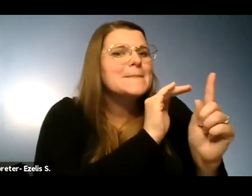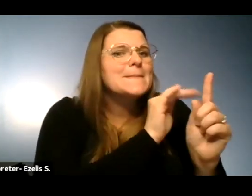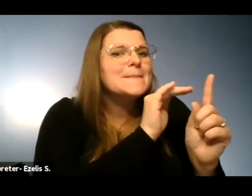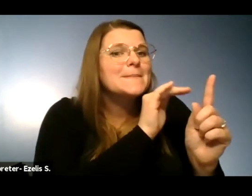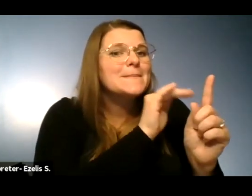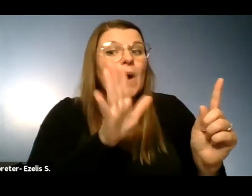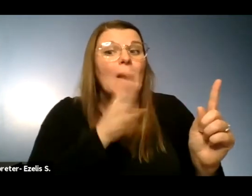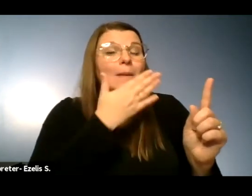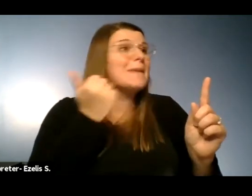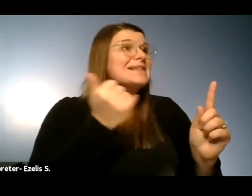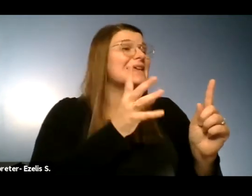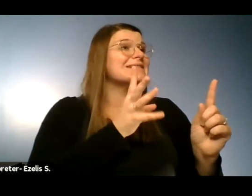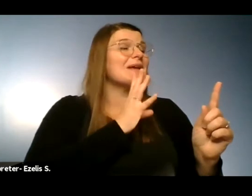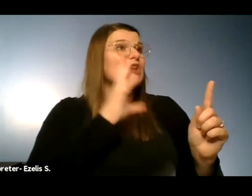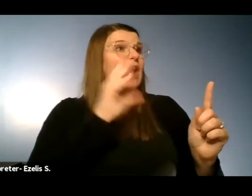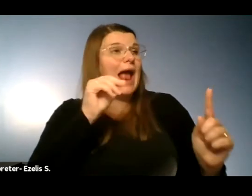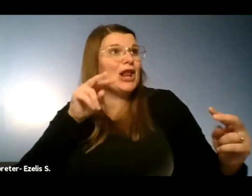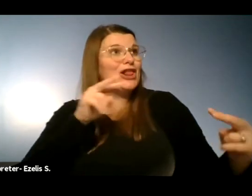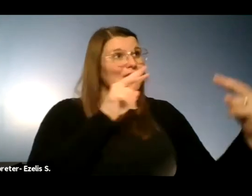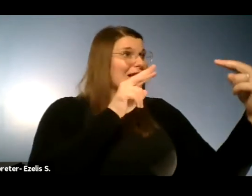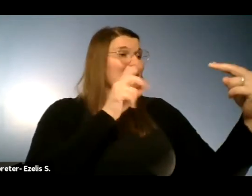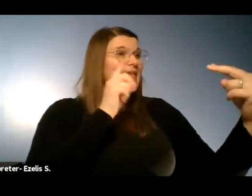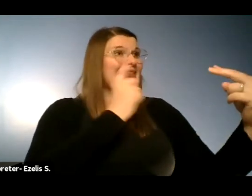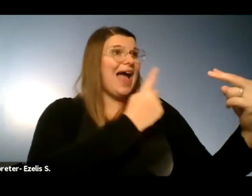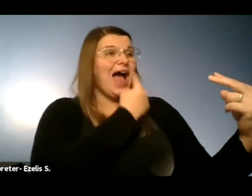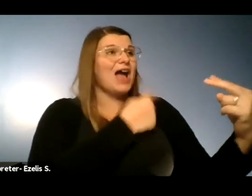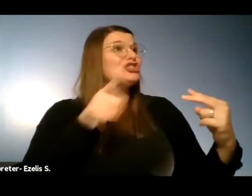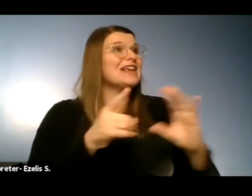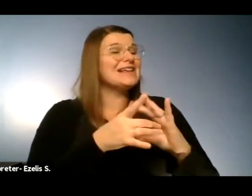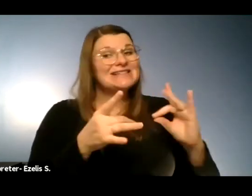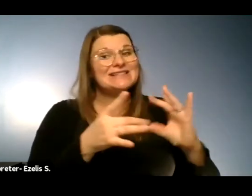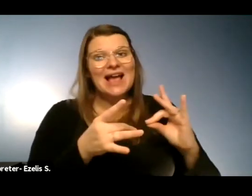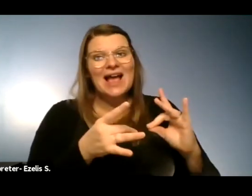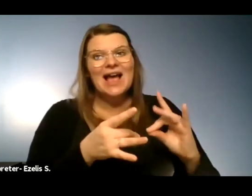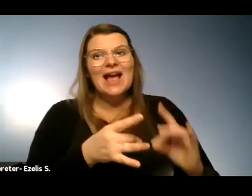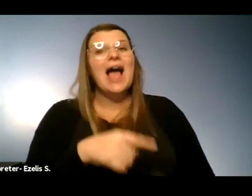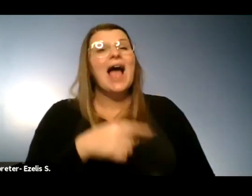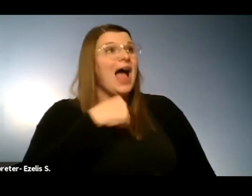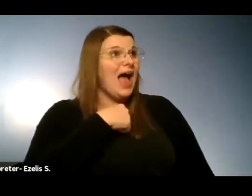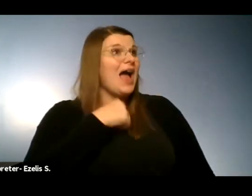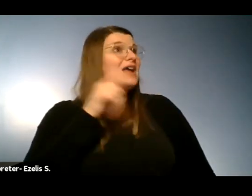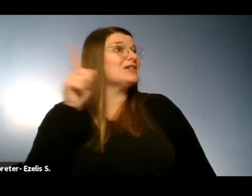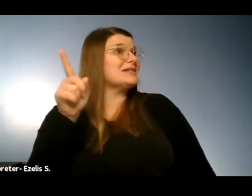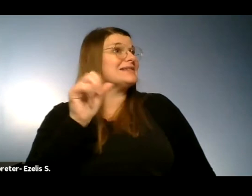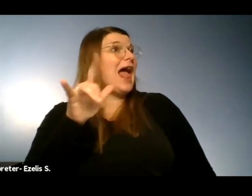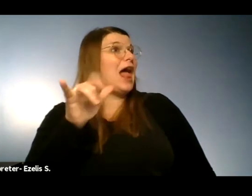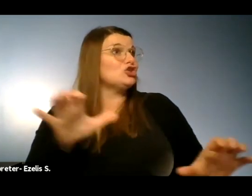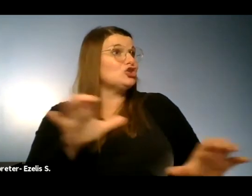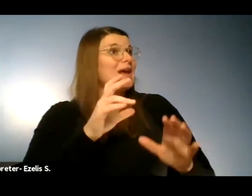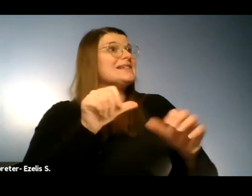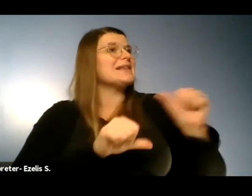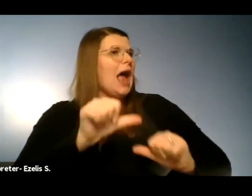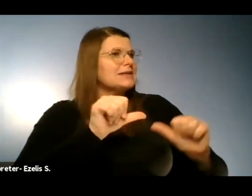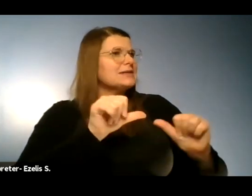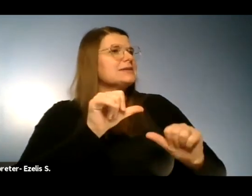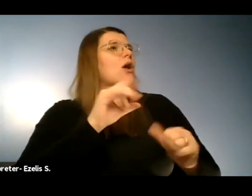best speech and looking him straight in the eyes, she said, "Sally's doing a science fair project. It's about